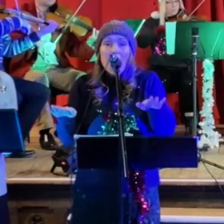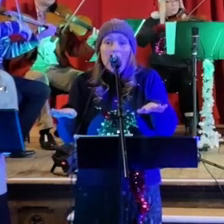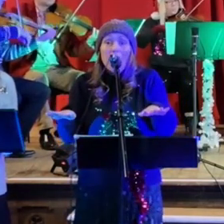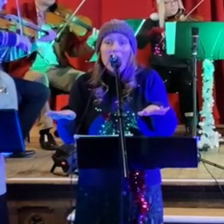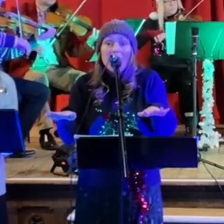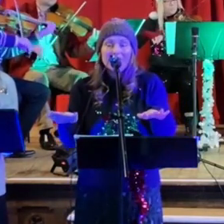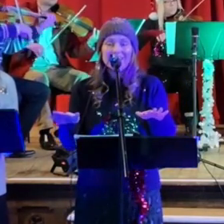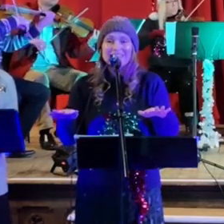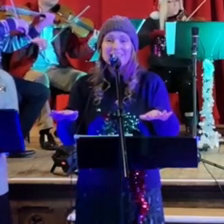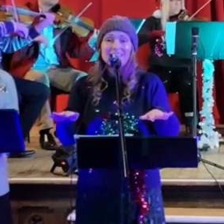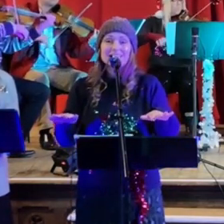sure.